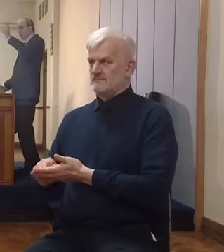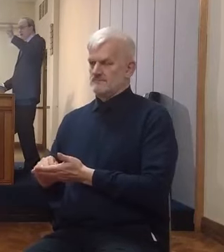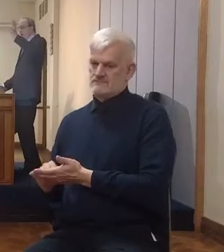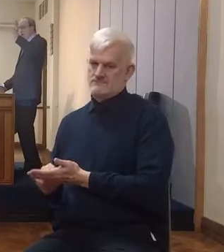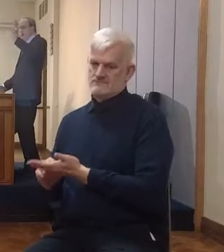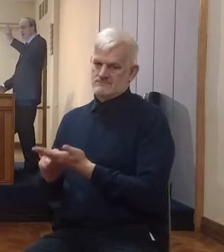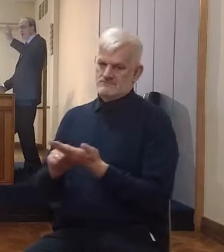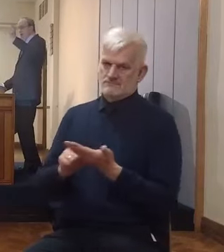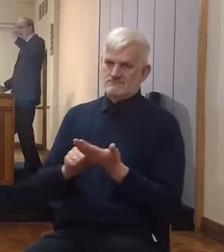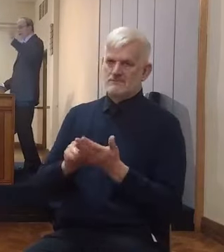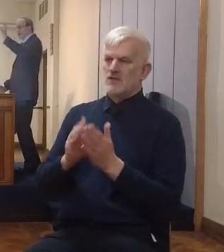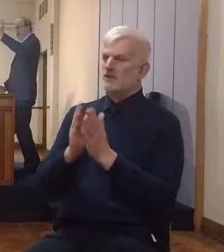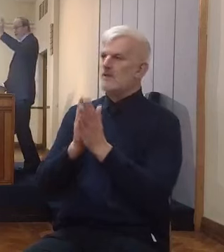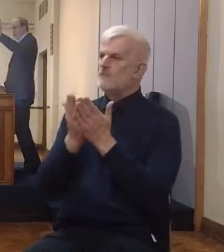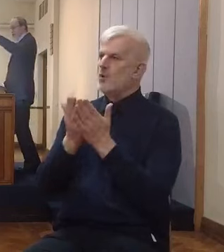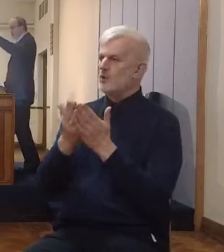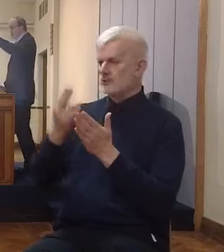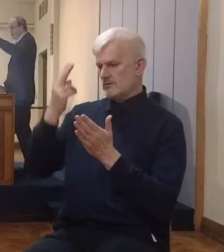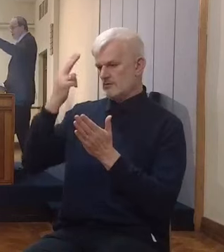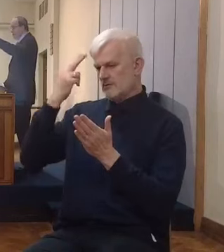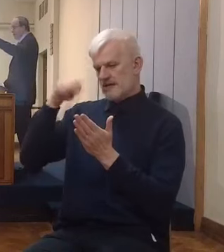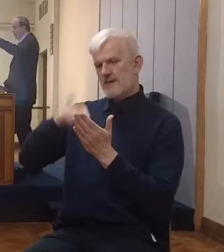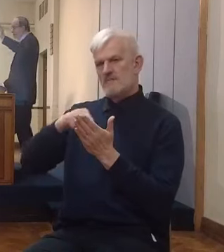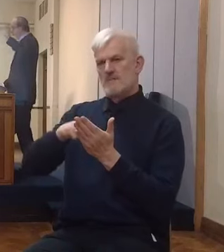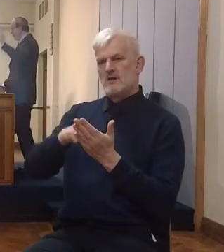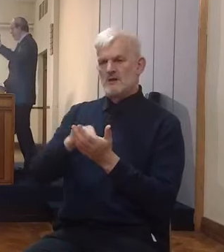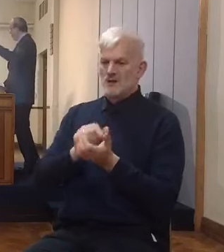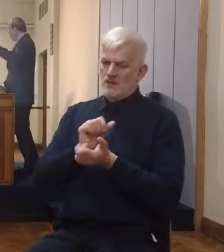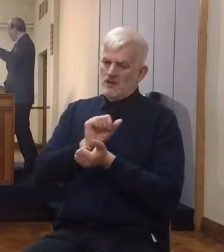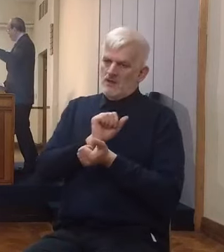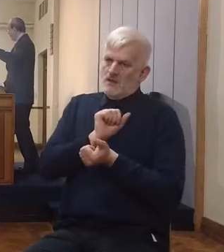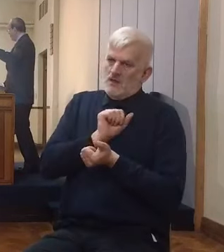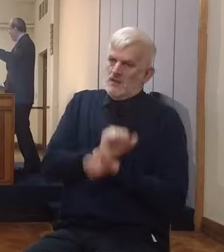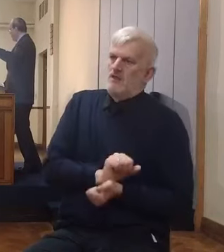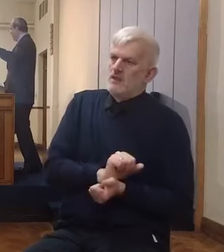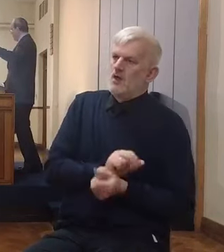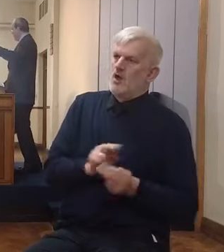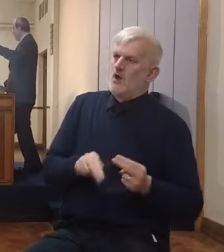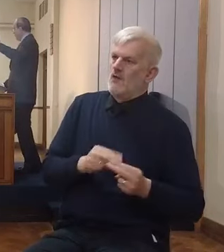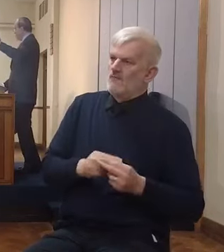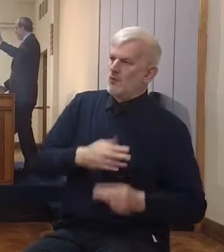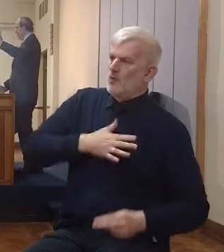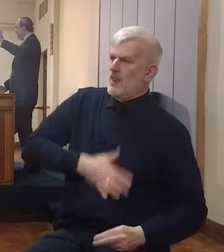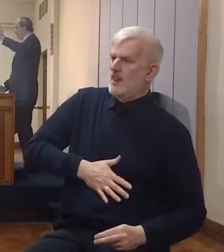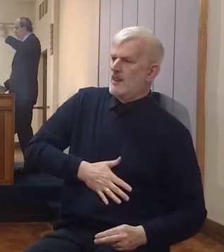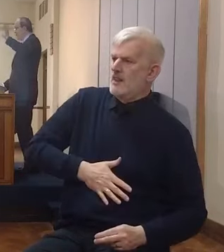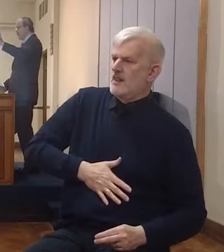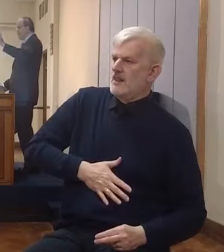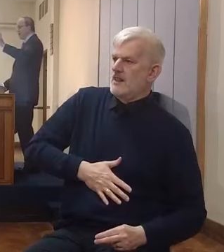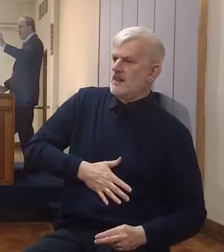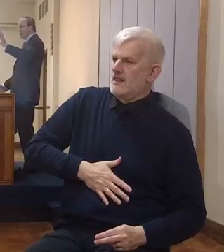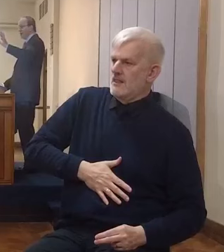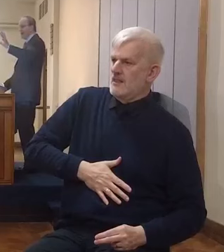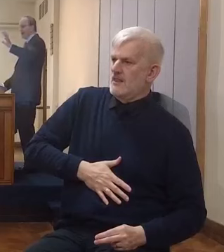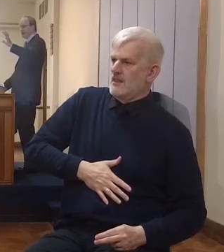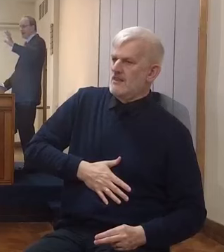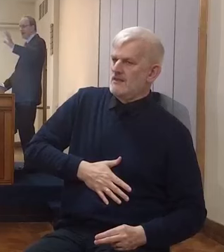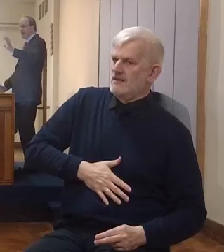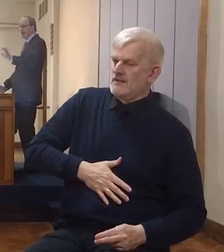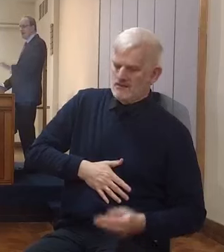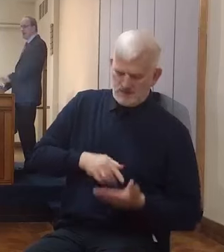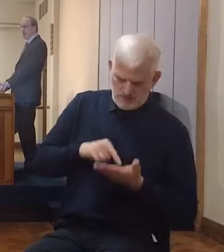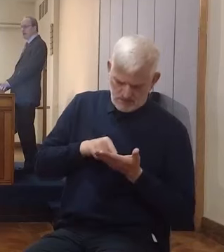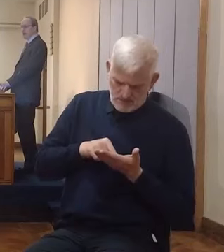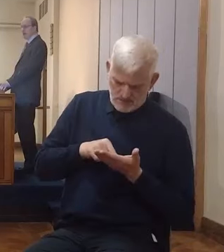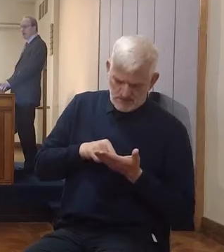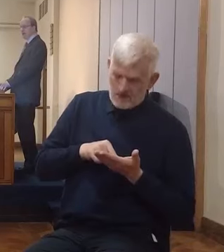bondage of the will. That's it, Luther. You've got it all. You understand the title of the book. You understand